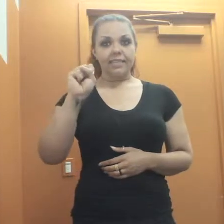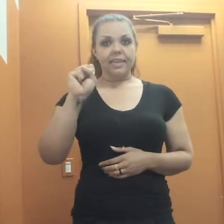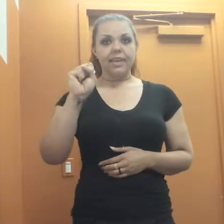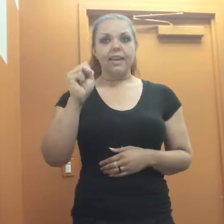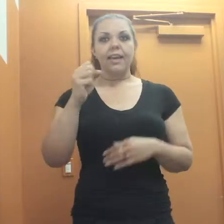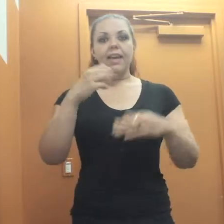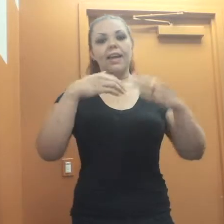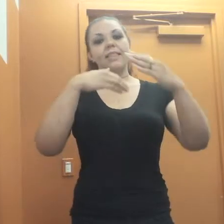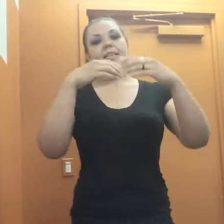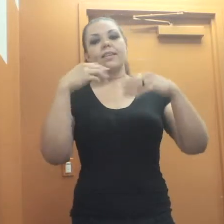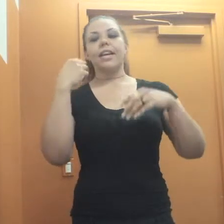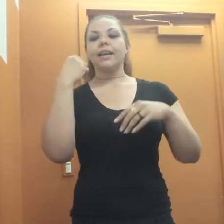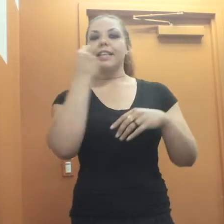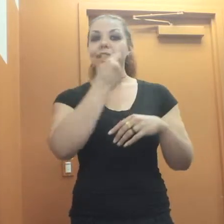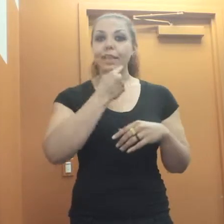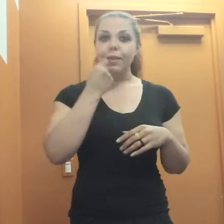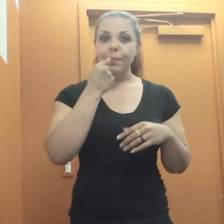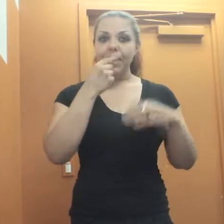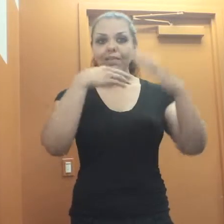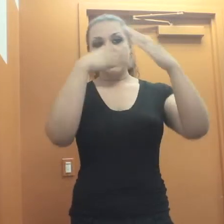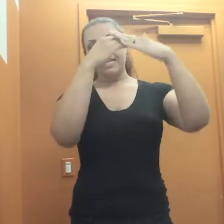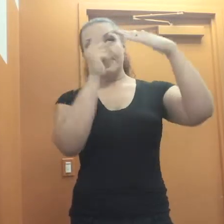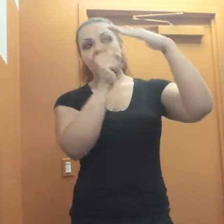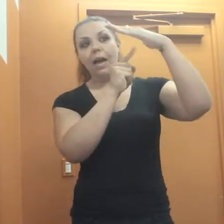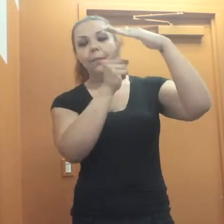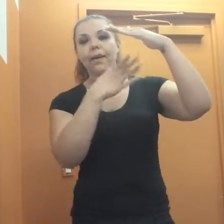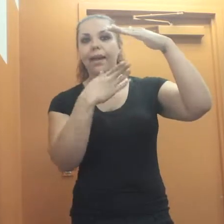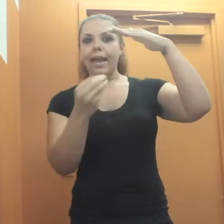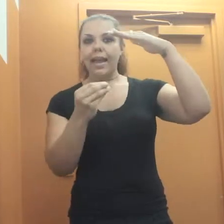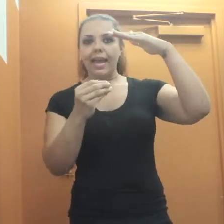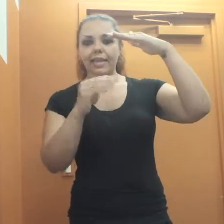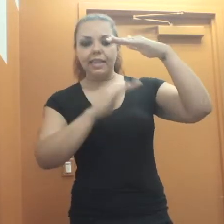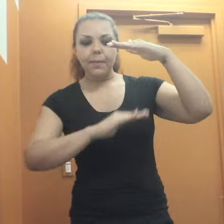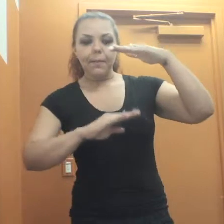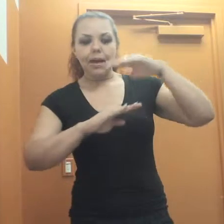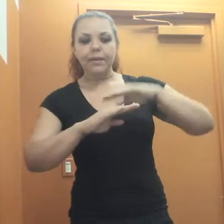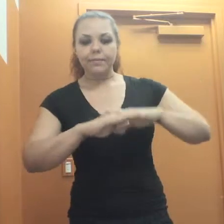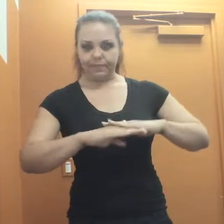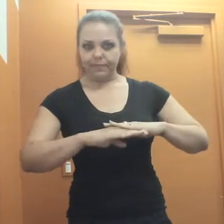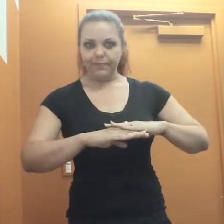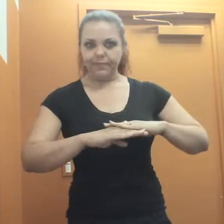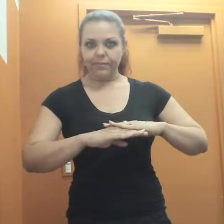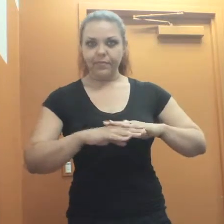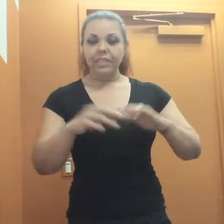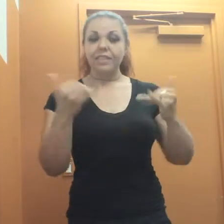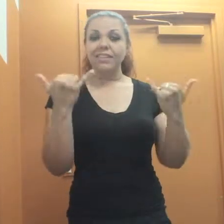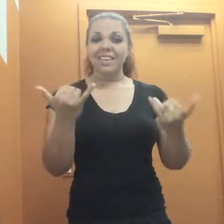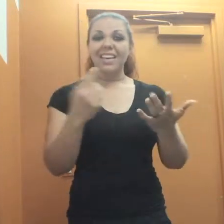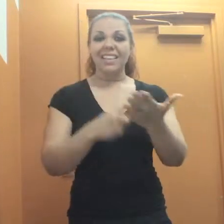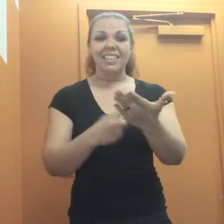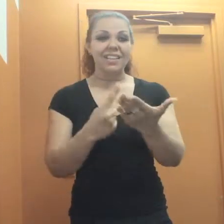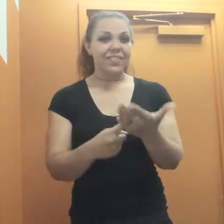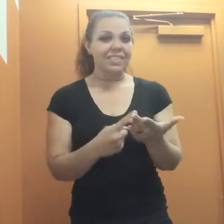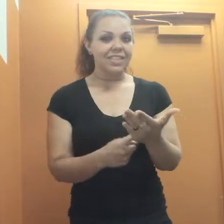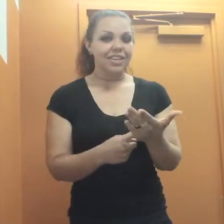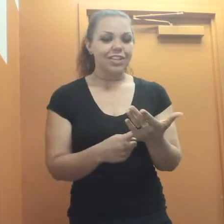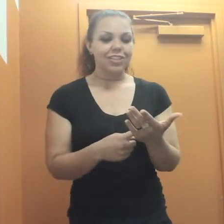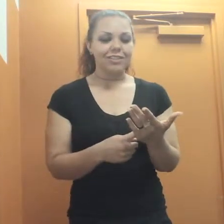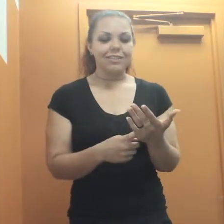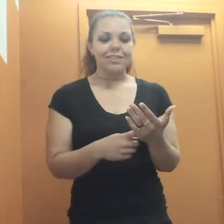knew where that came from before. But today our investigation is really about the tongue. When you first taste food,